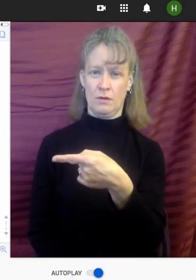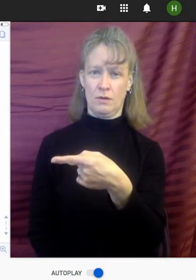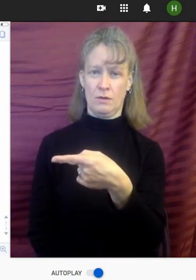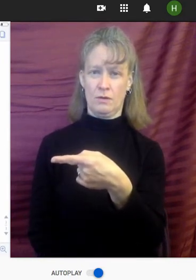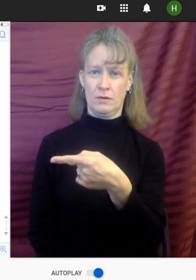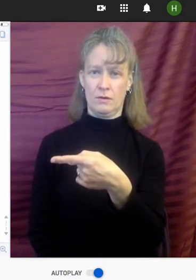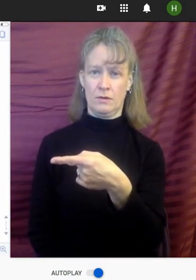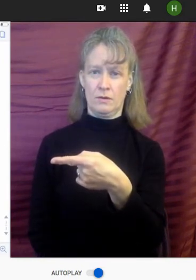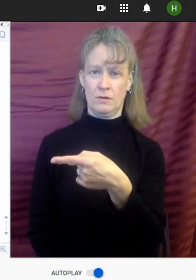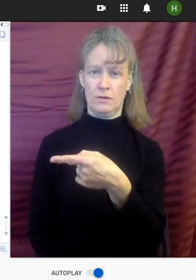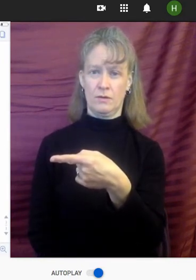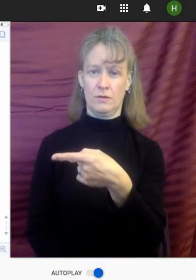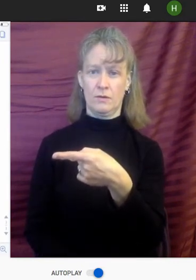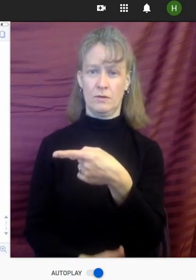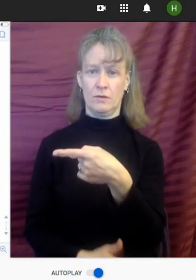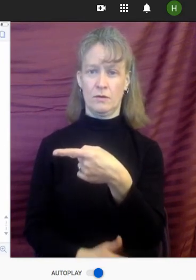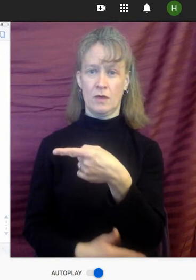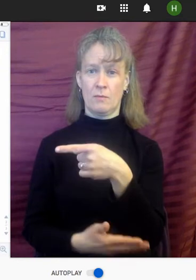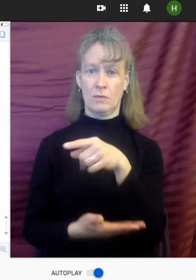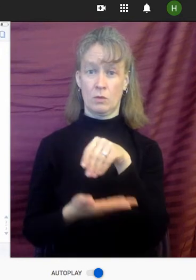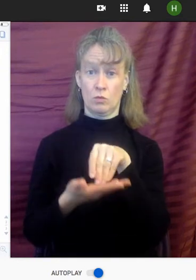I'm going to put negative 12.